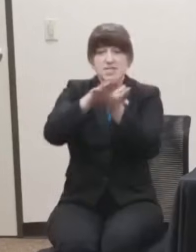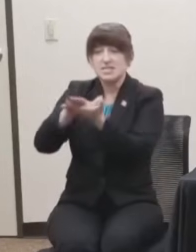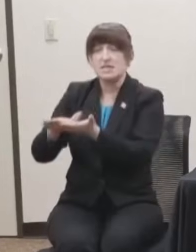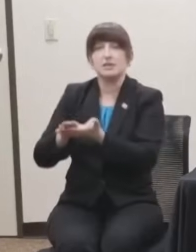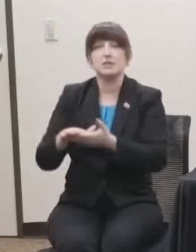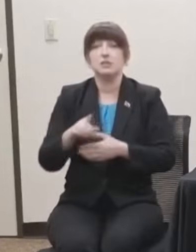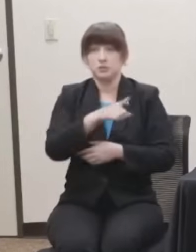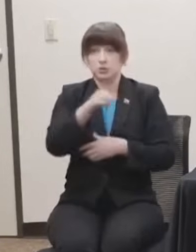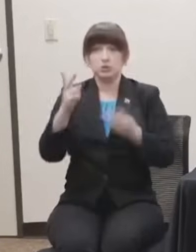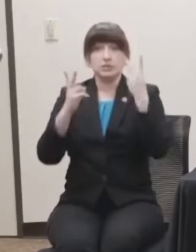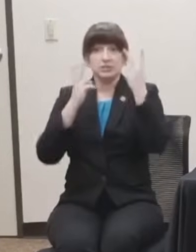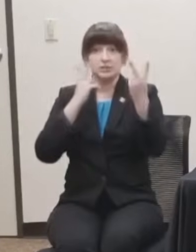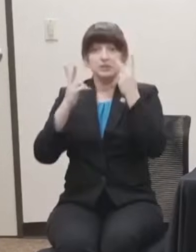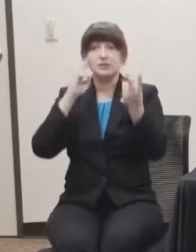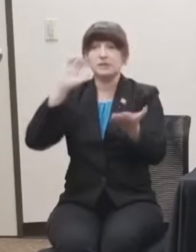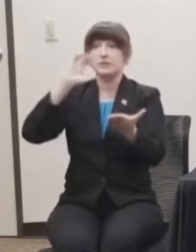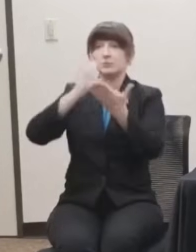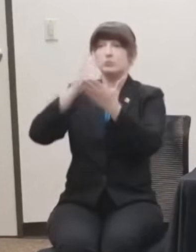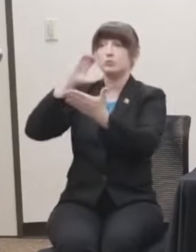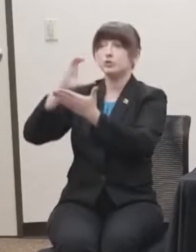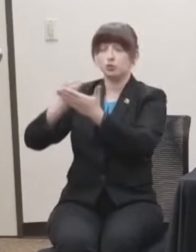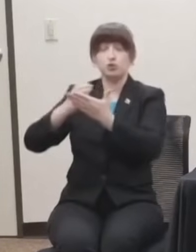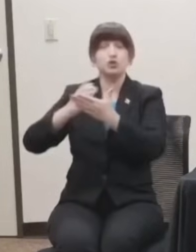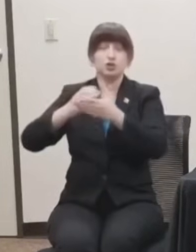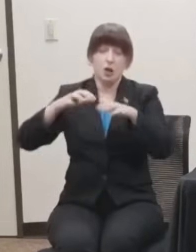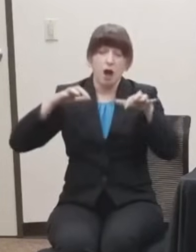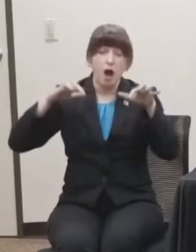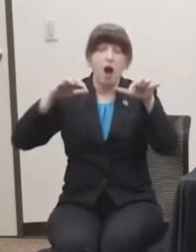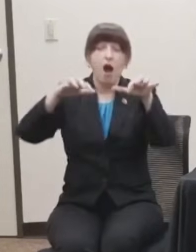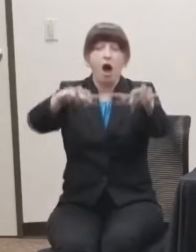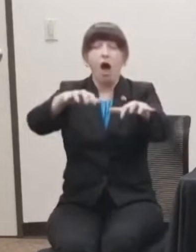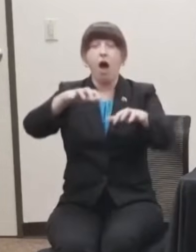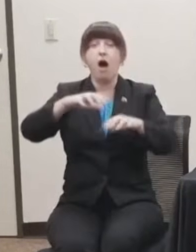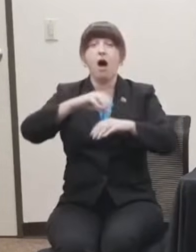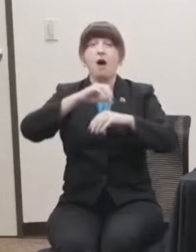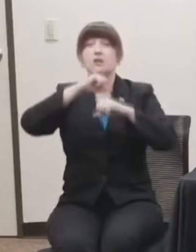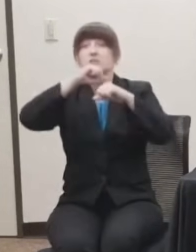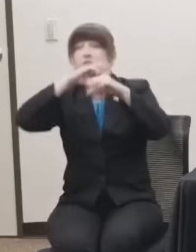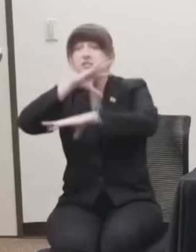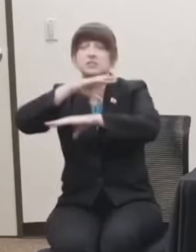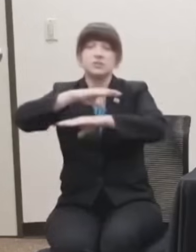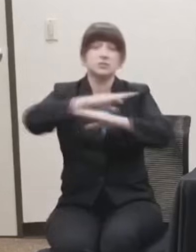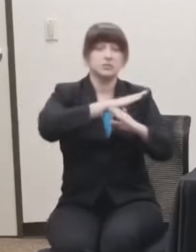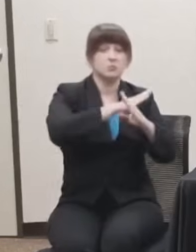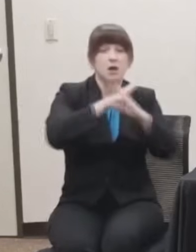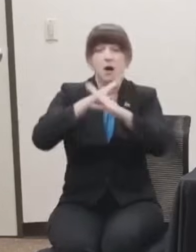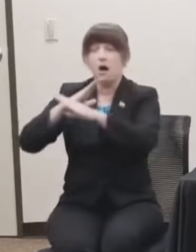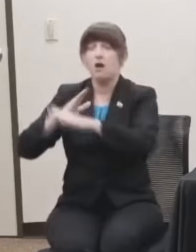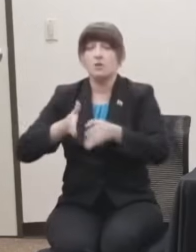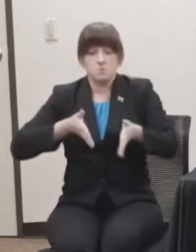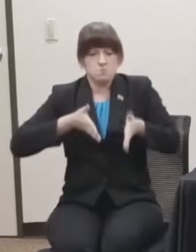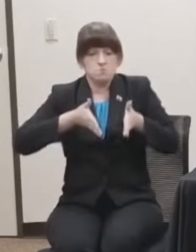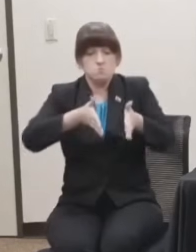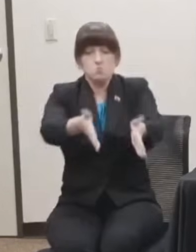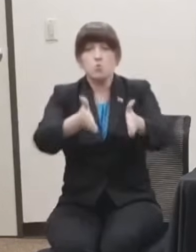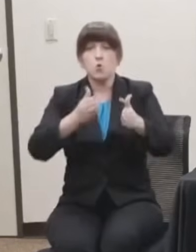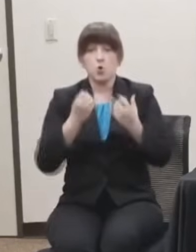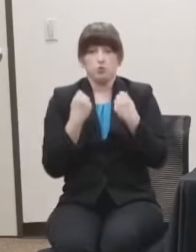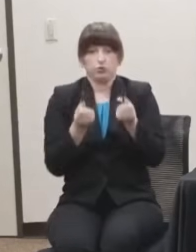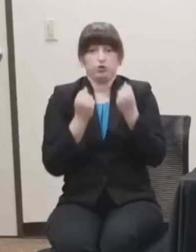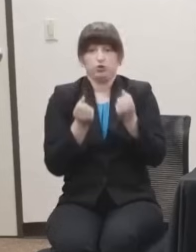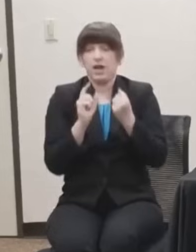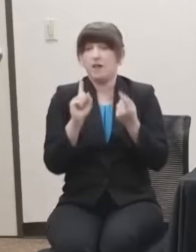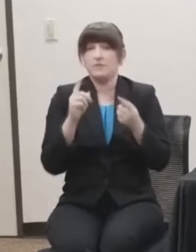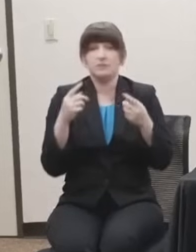over the place that makes roads impassable, that makes reconstruction projects unachievable, that